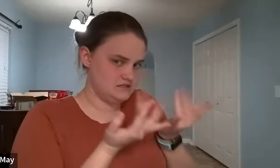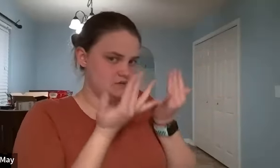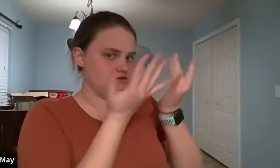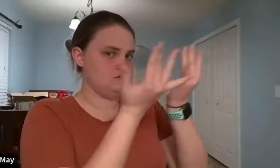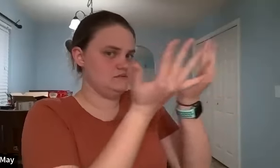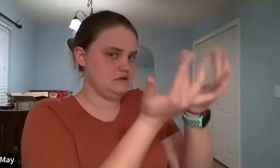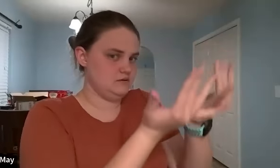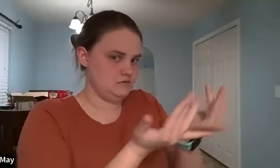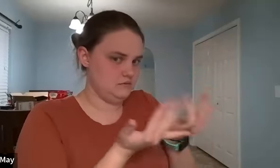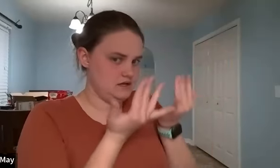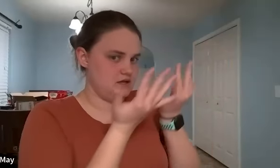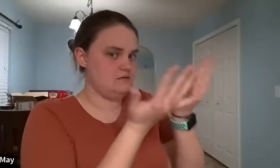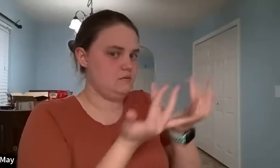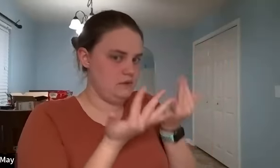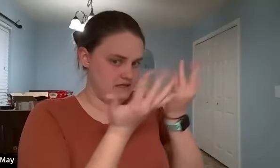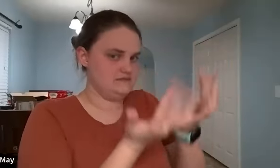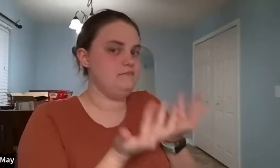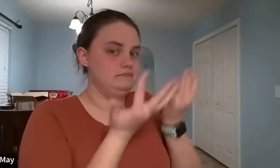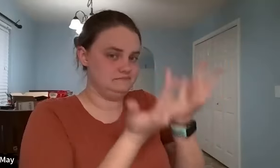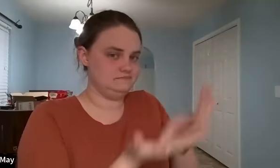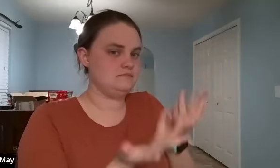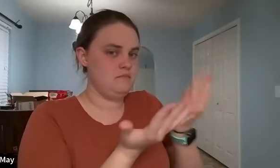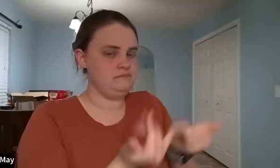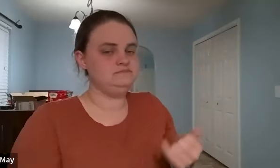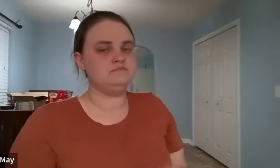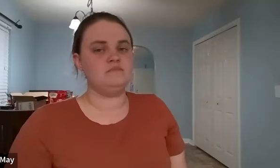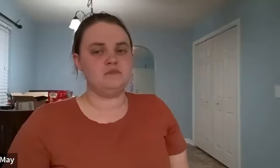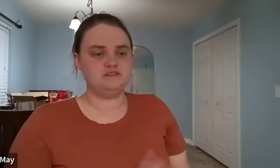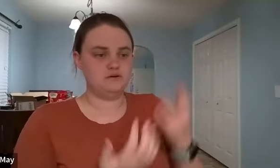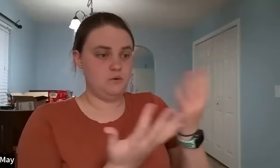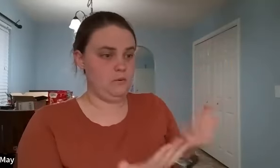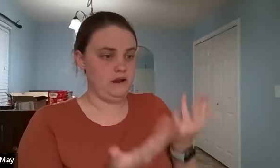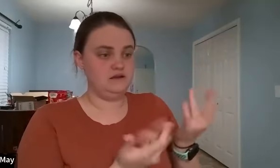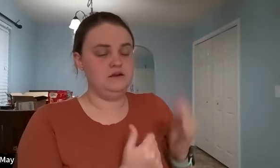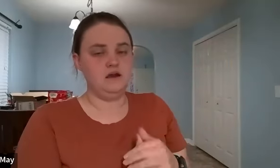coming towards me and going away. Wait. So wait.